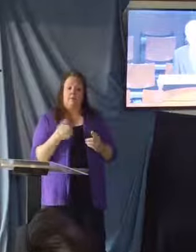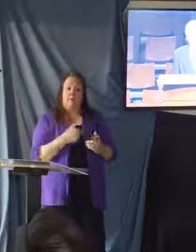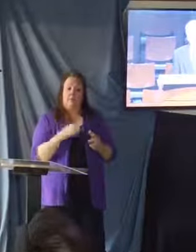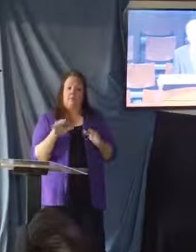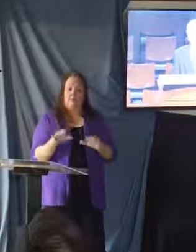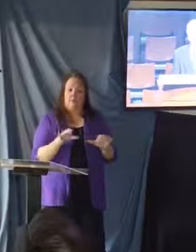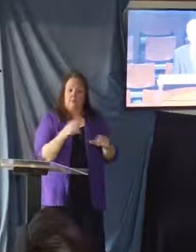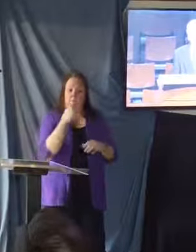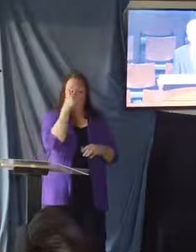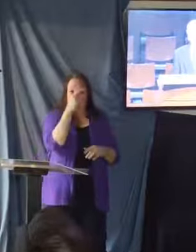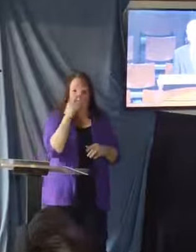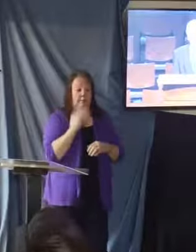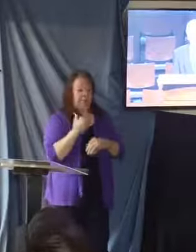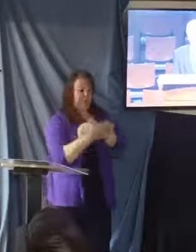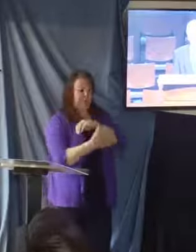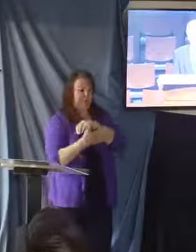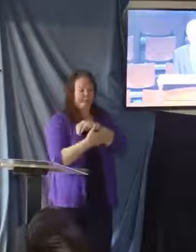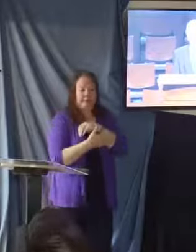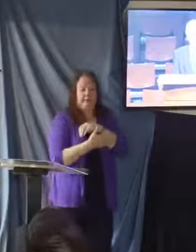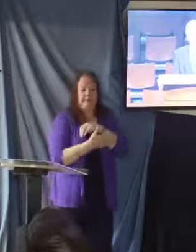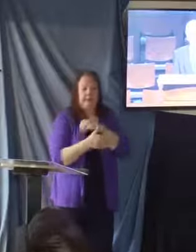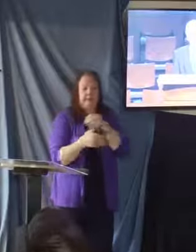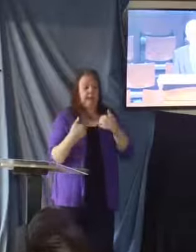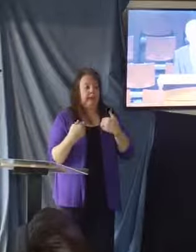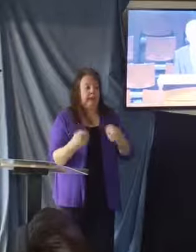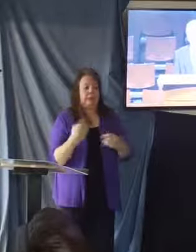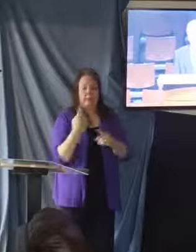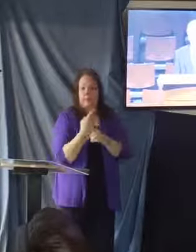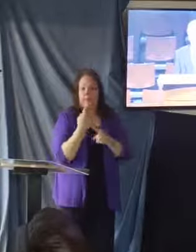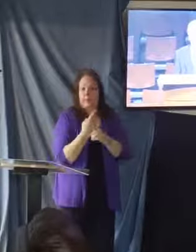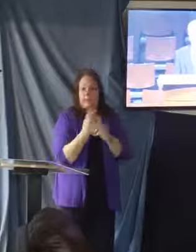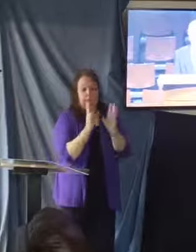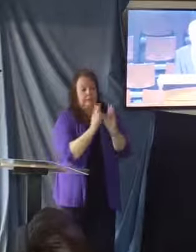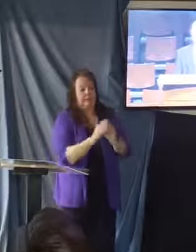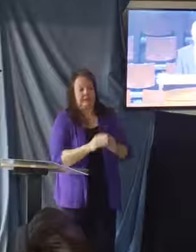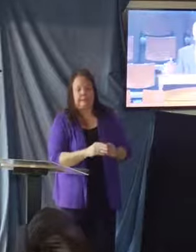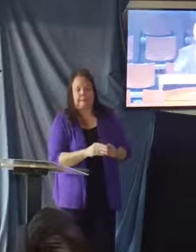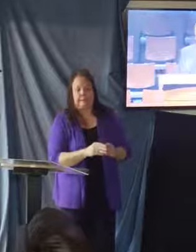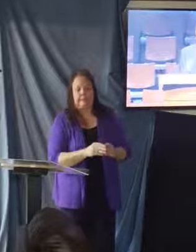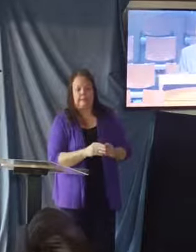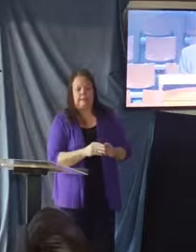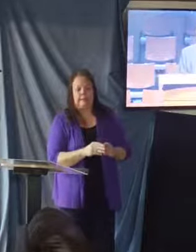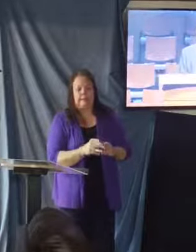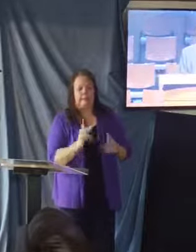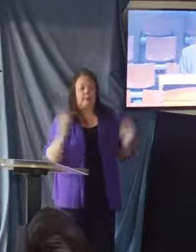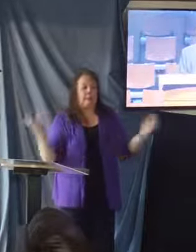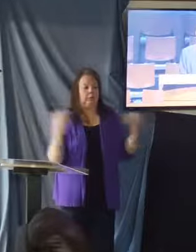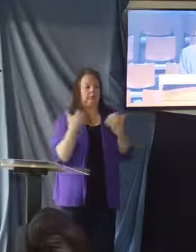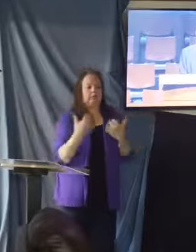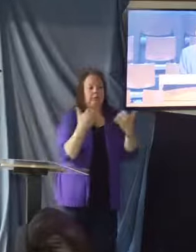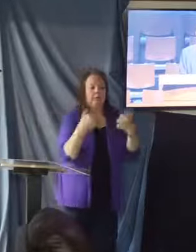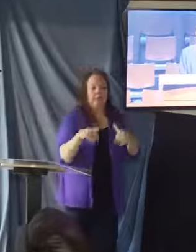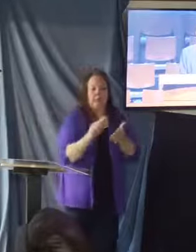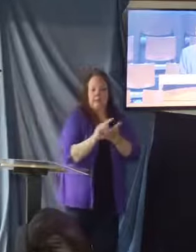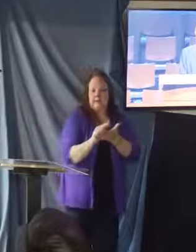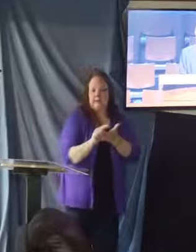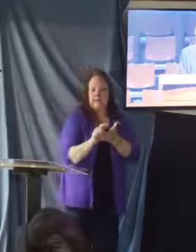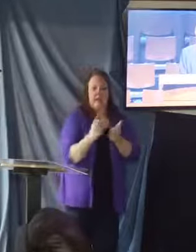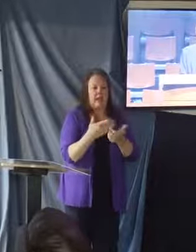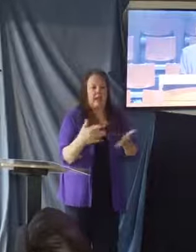for the country, we'll not be having our regular meetings, but we have to bring people together through the week, so they're